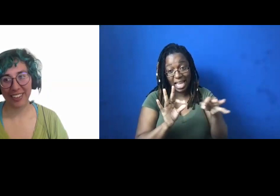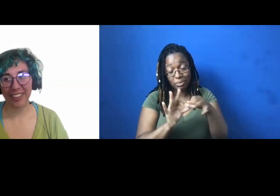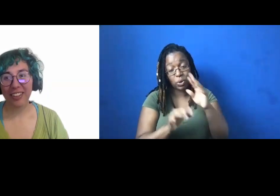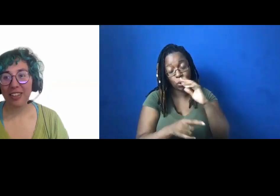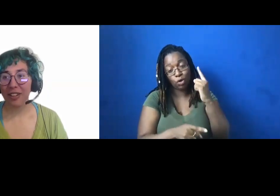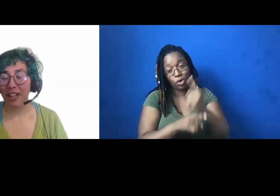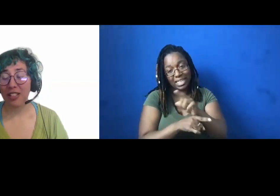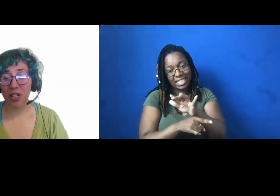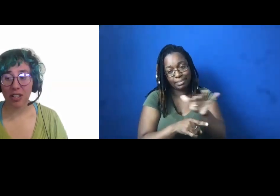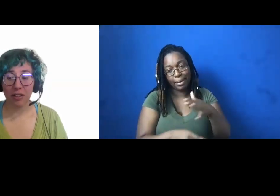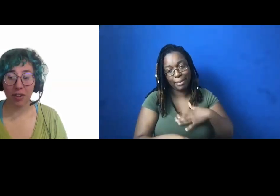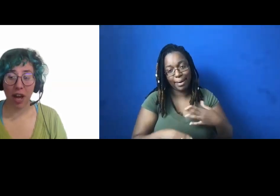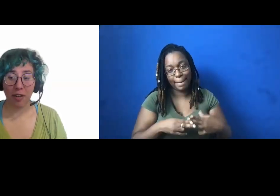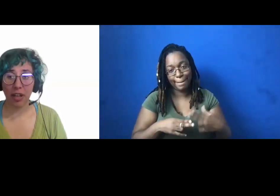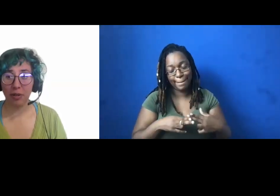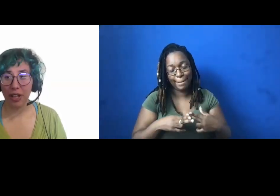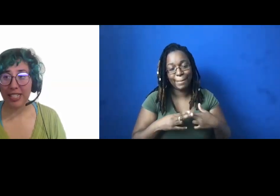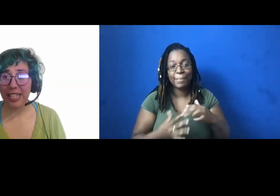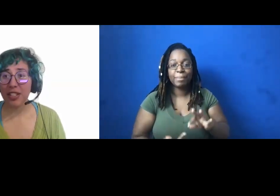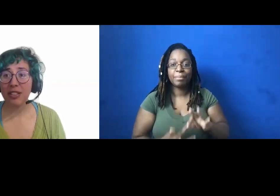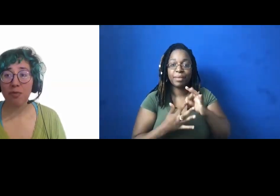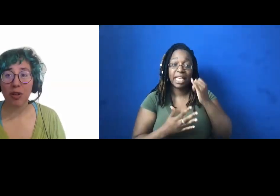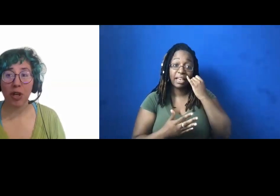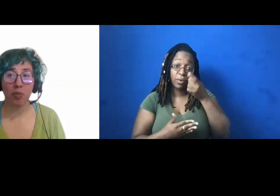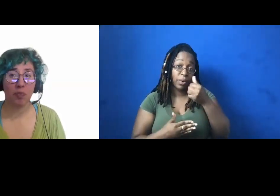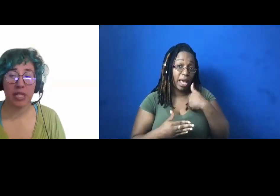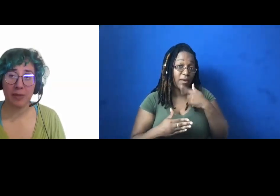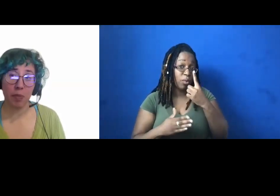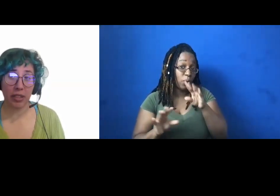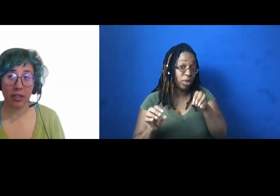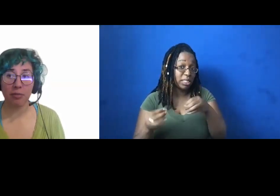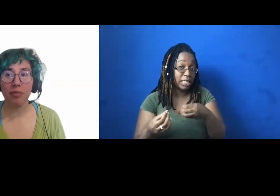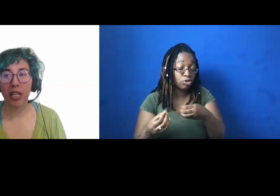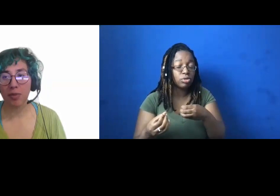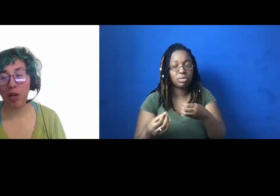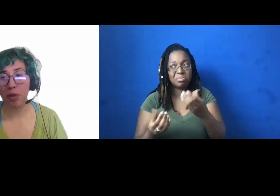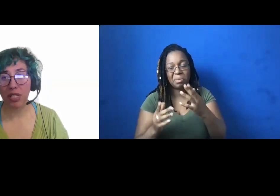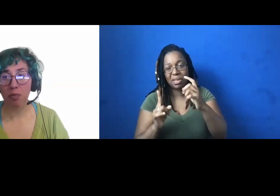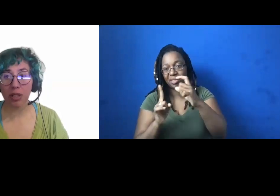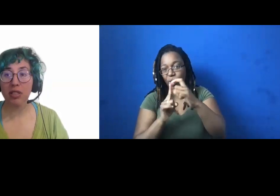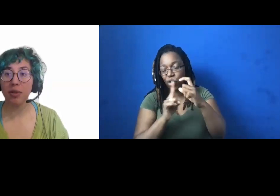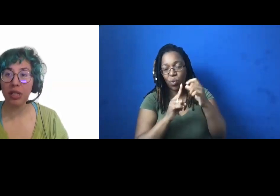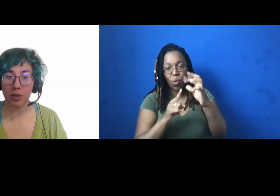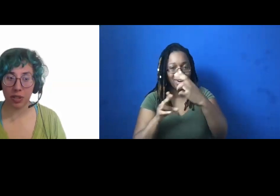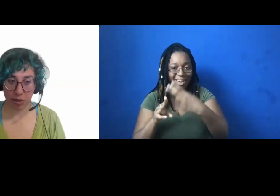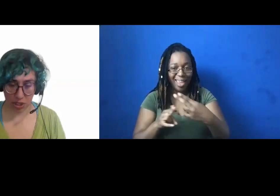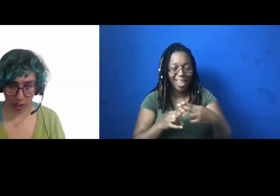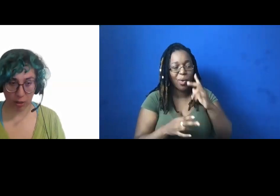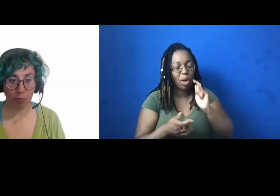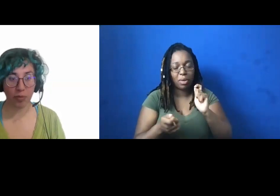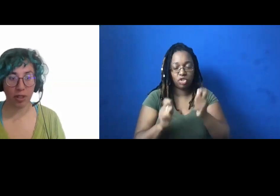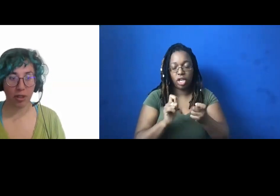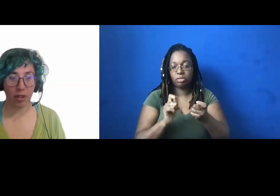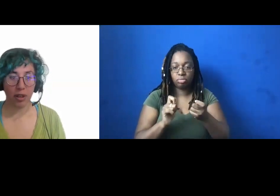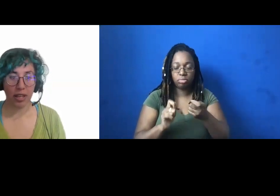correctly. And especially if you have an organization, something might be misspelled, names might be misspelled, so you need to double